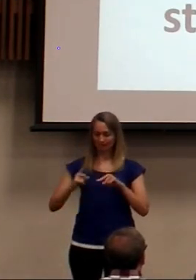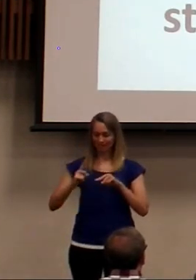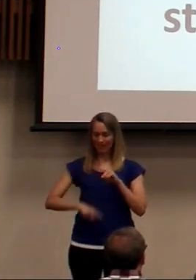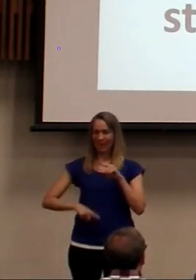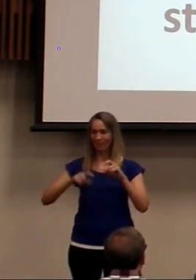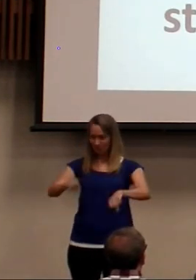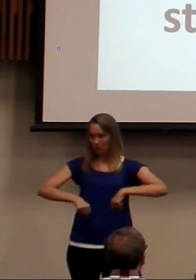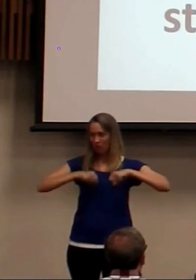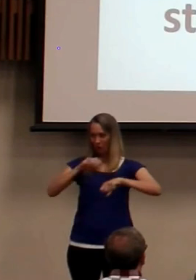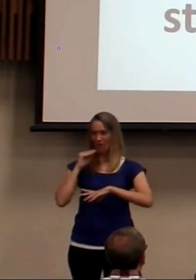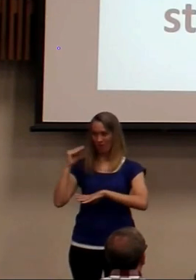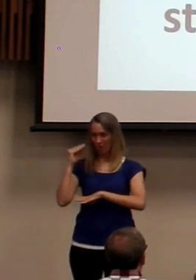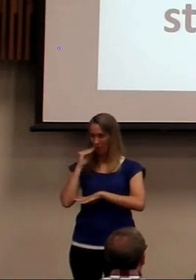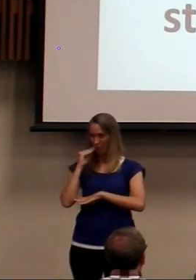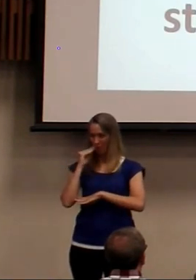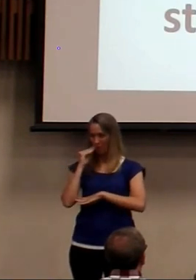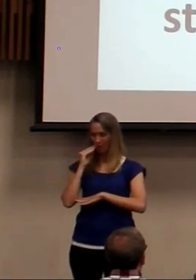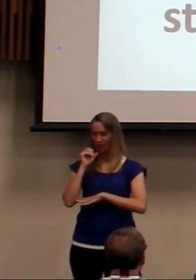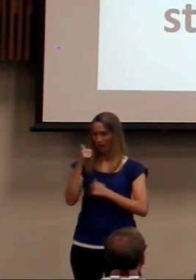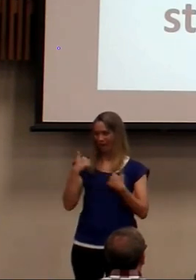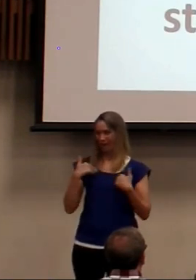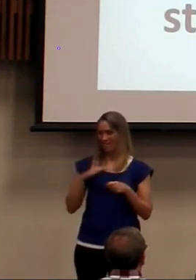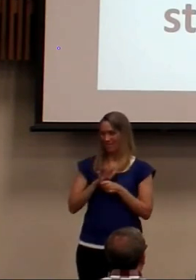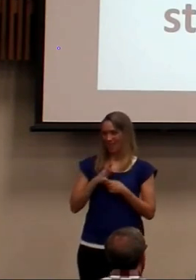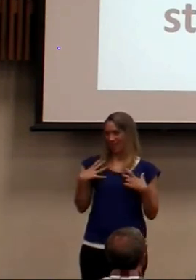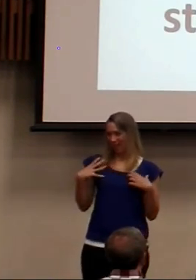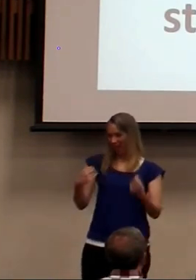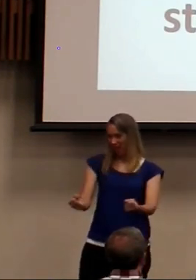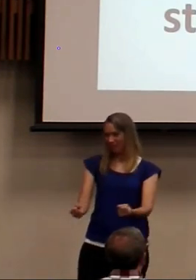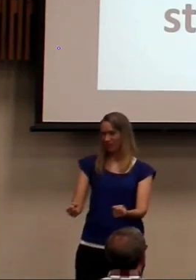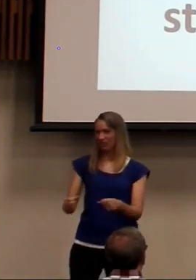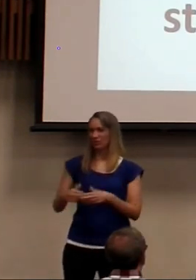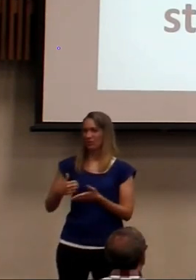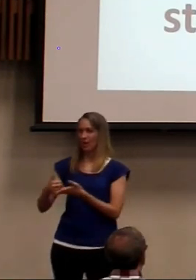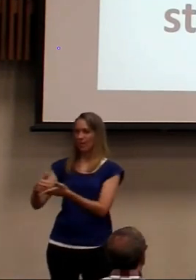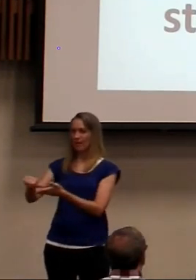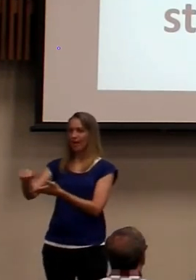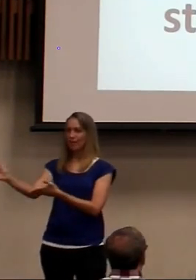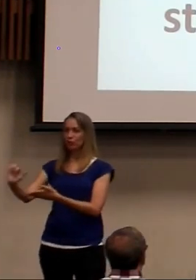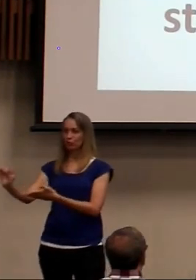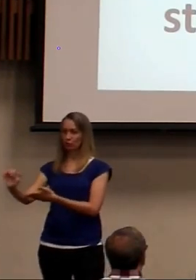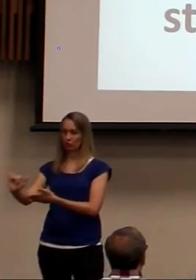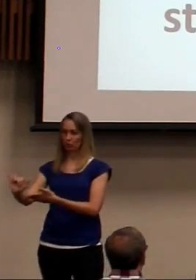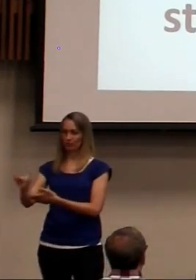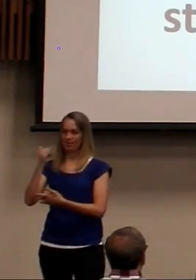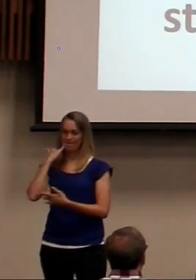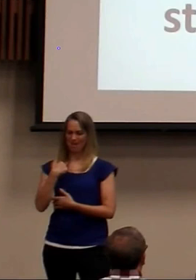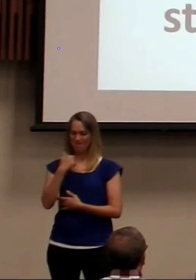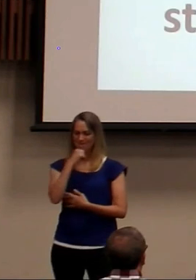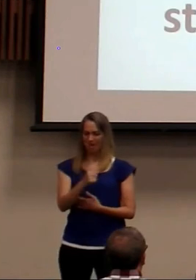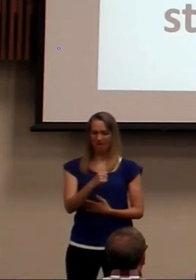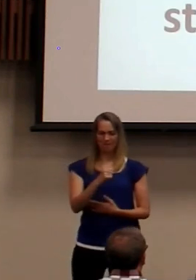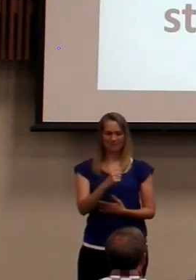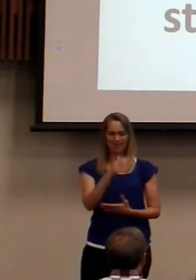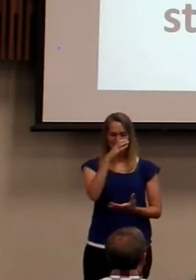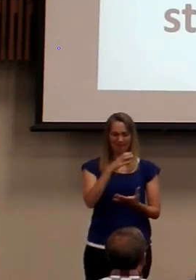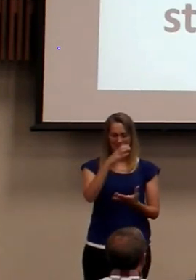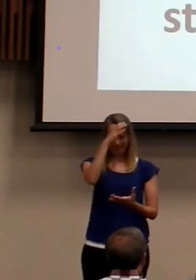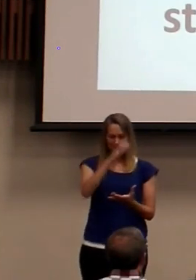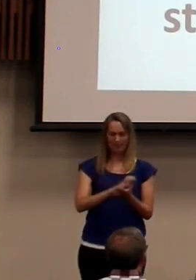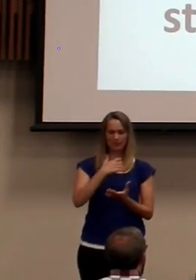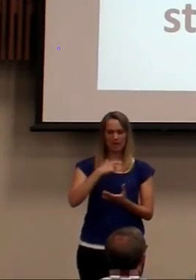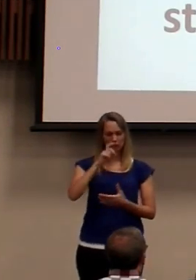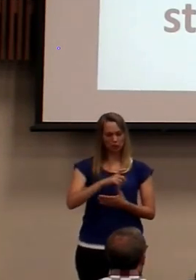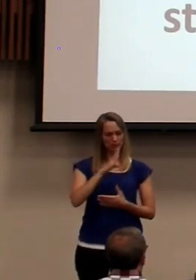others in their moment of need. If I'm not the husband I'm supposed to be, I'm pretty worthless in the kingdom. If I'm not the daddy to Alan I'm supposed to be,